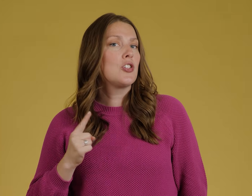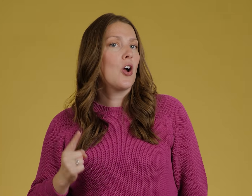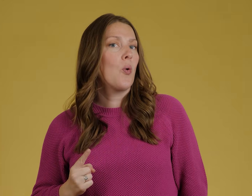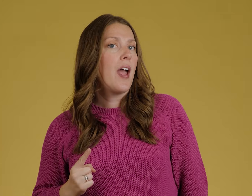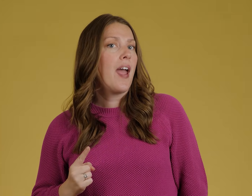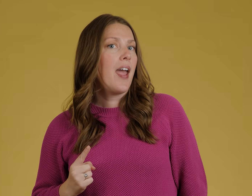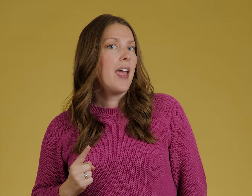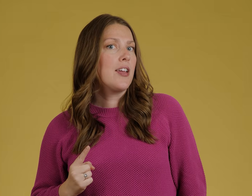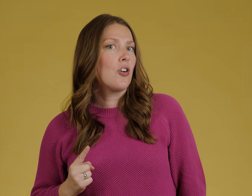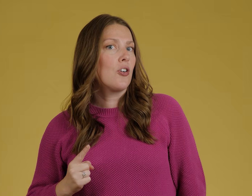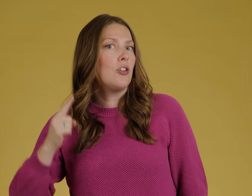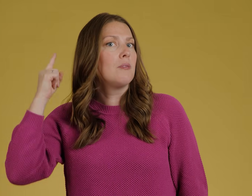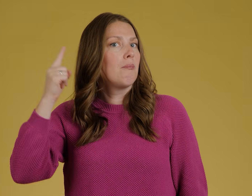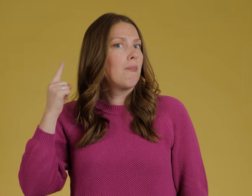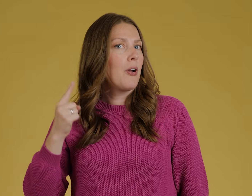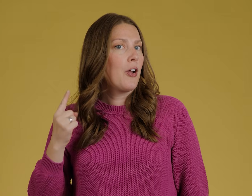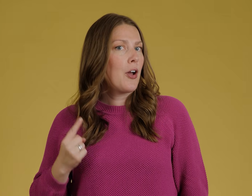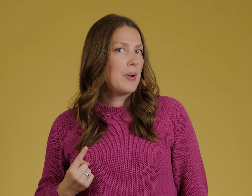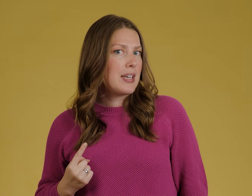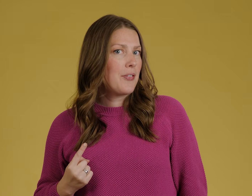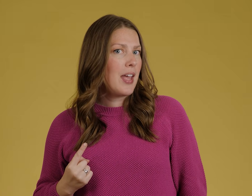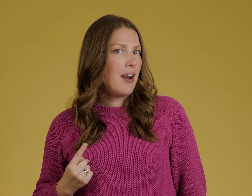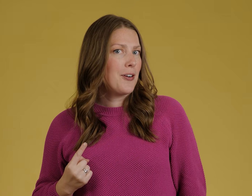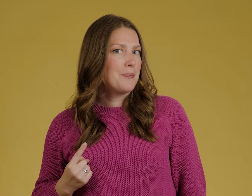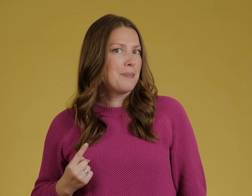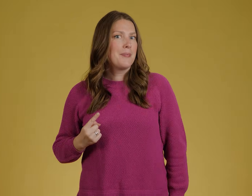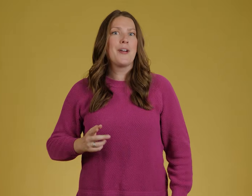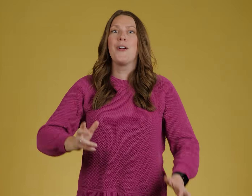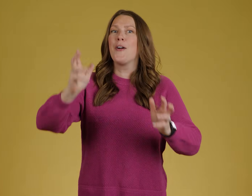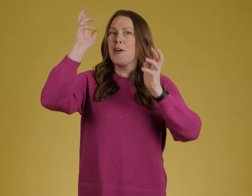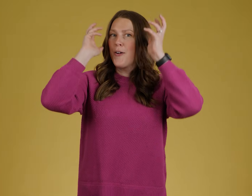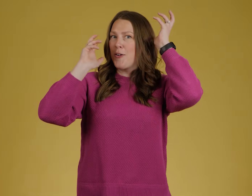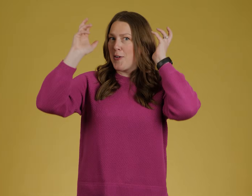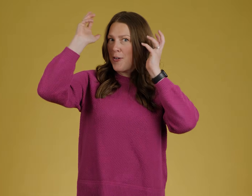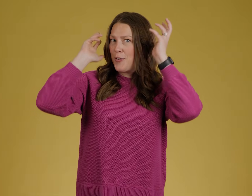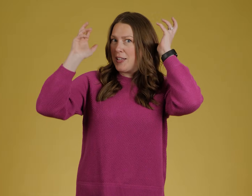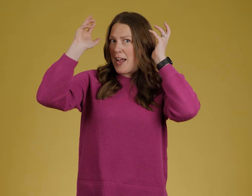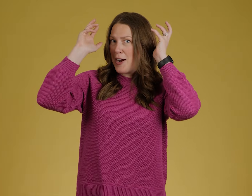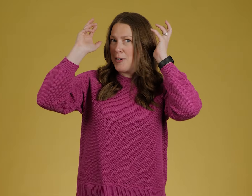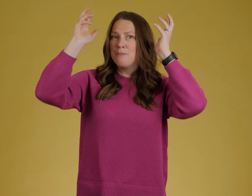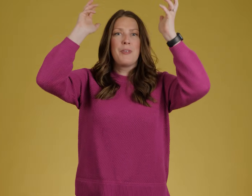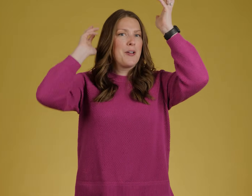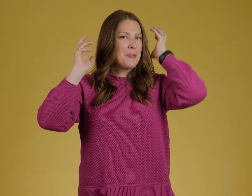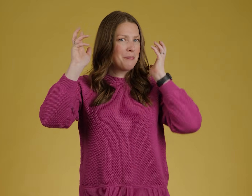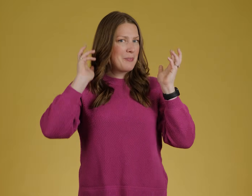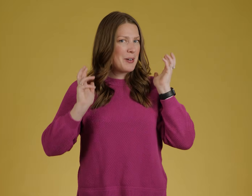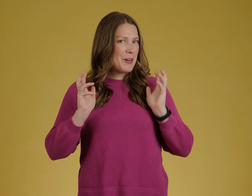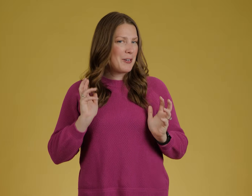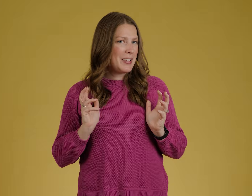show a curl going down the hair. Curly hair, curly